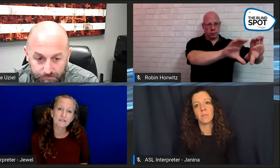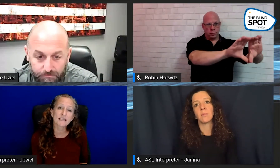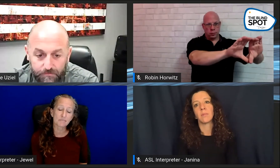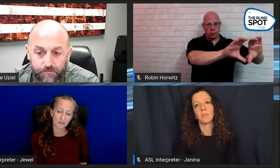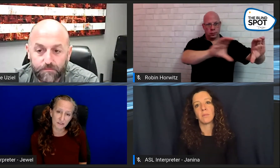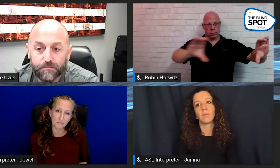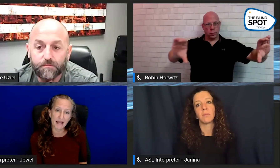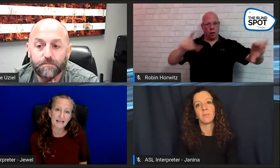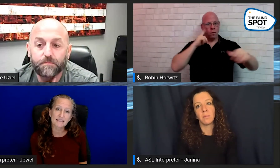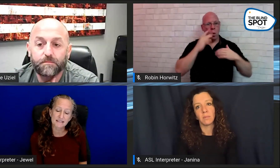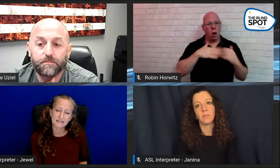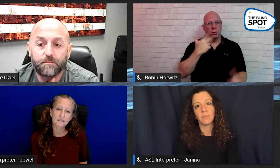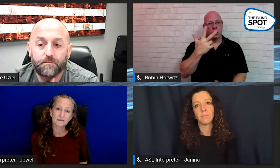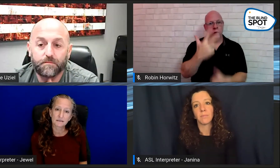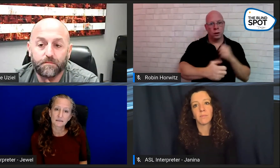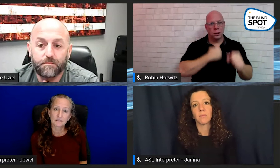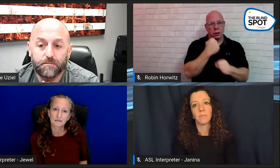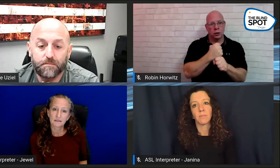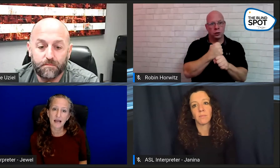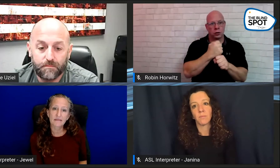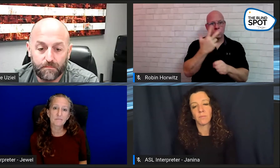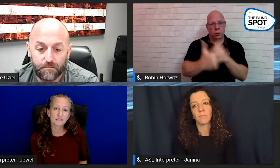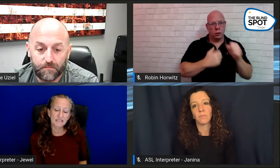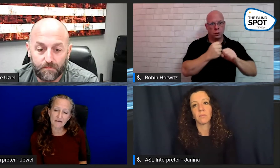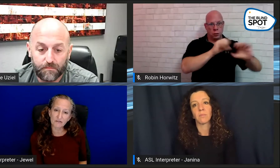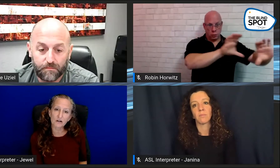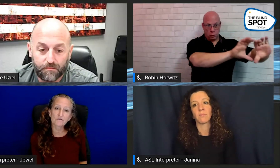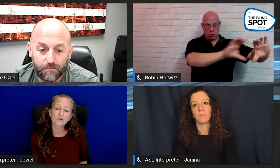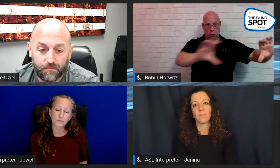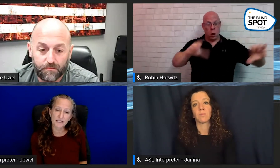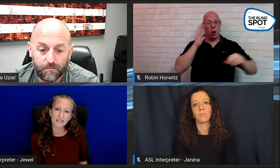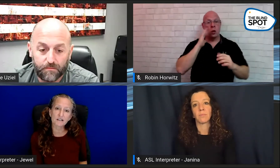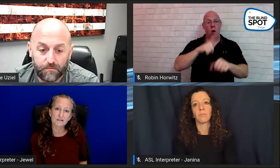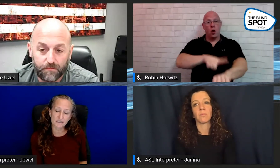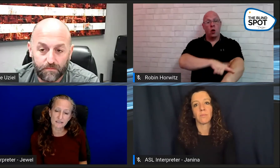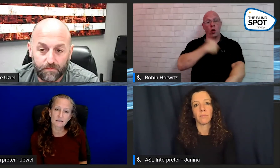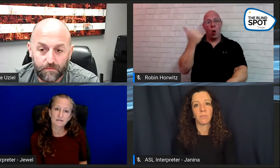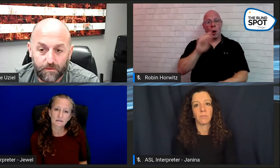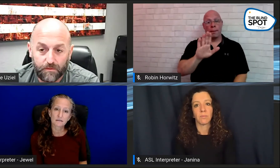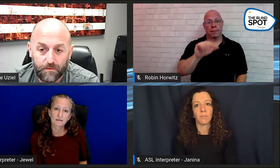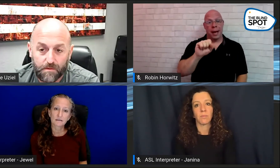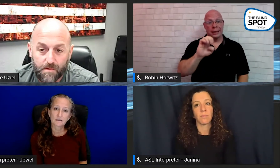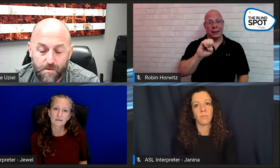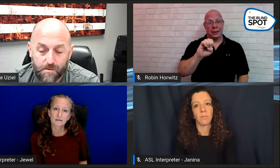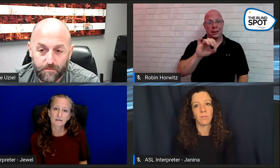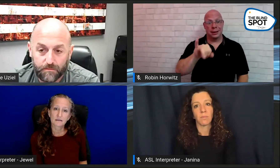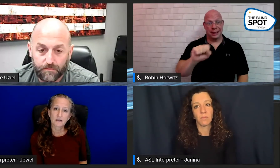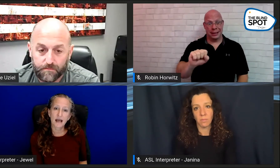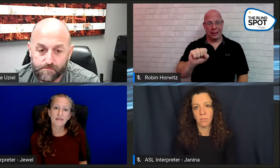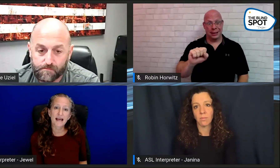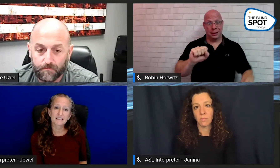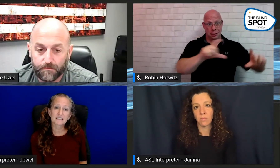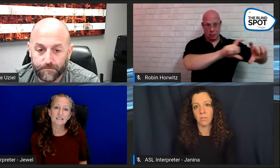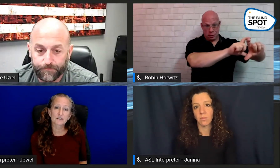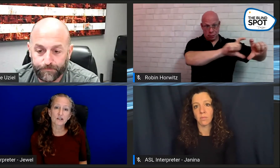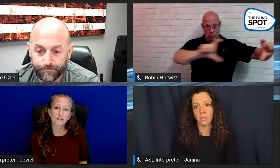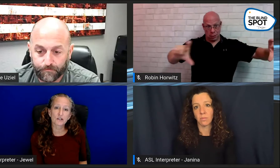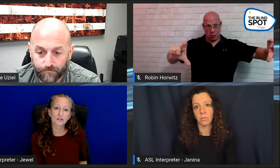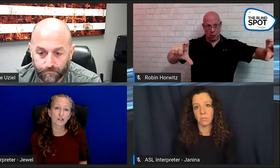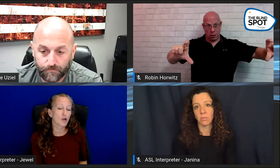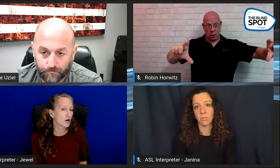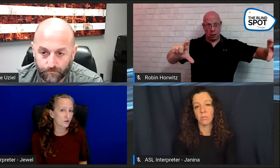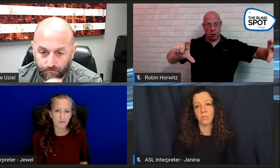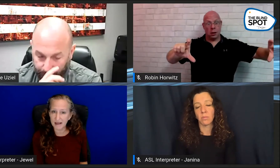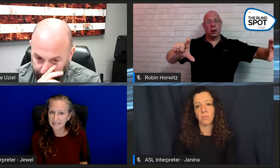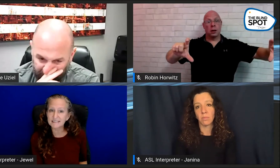did was they built their base. And they built that for over 3 years. And that's